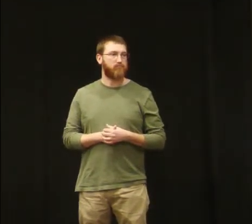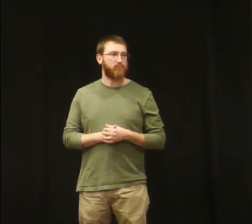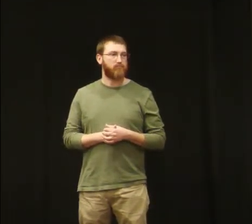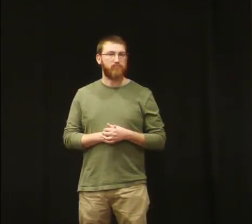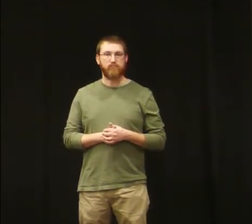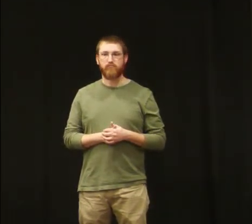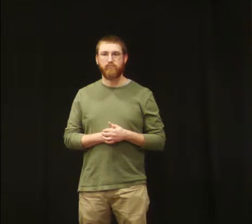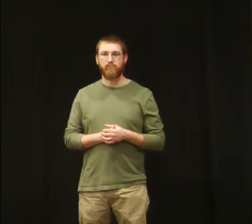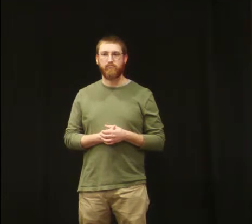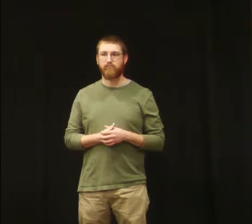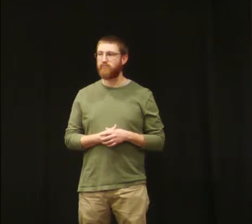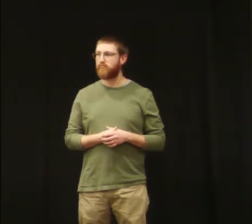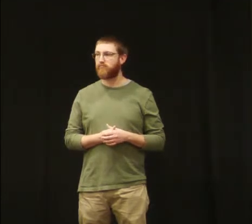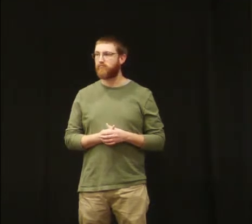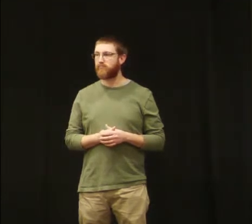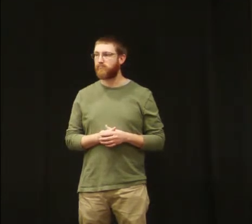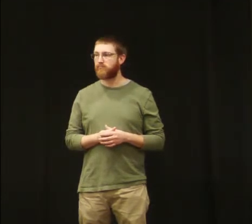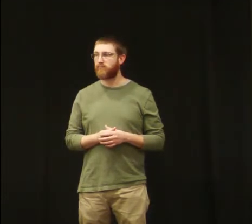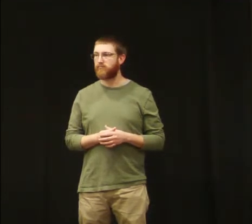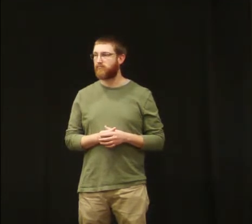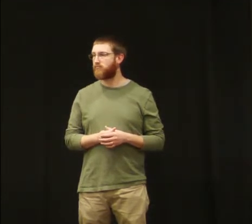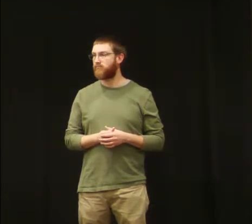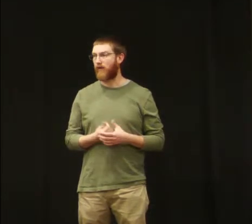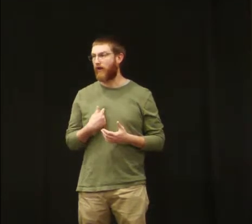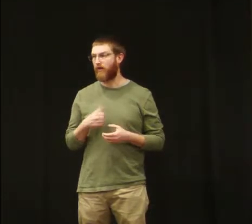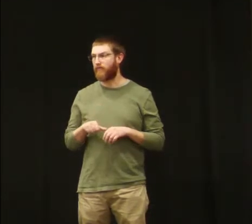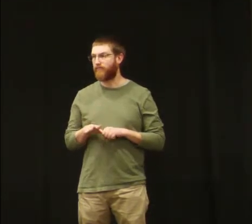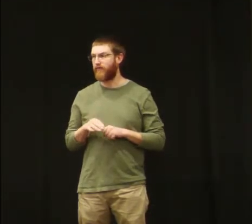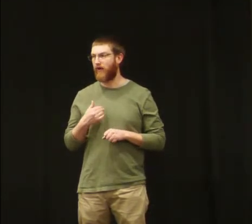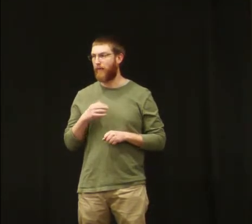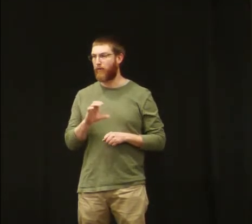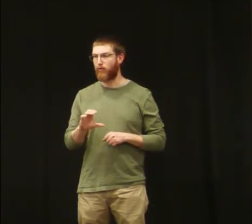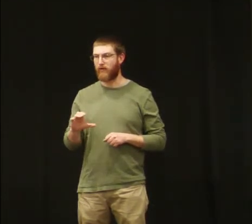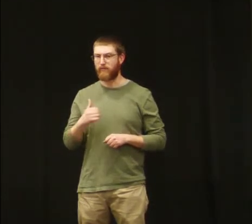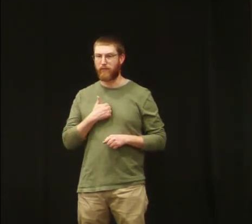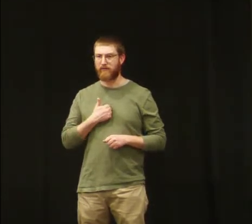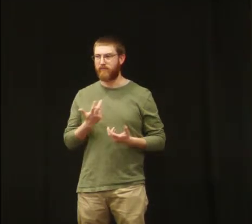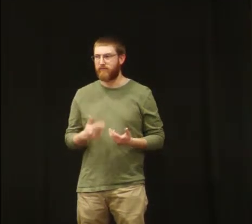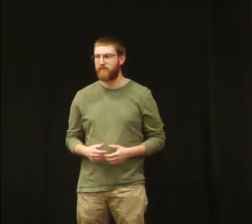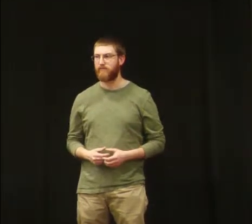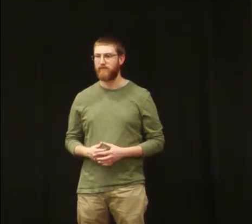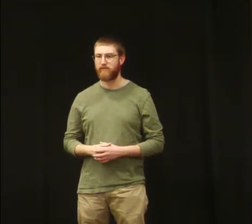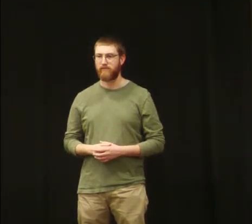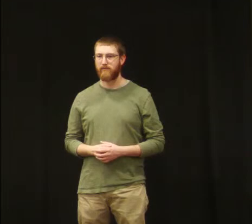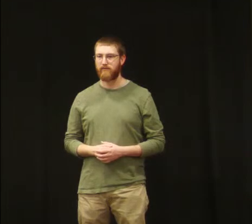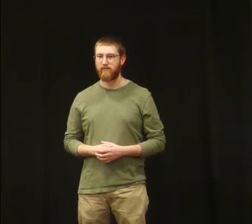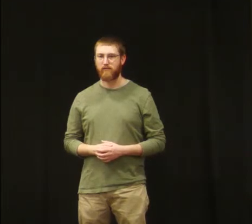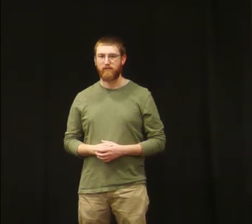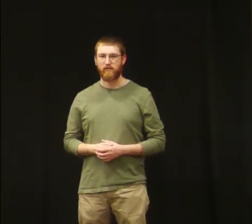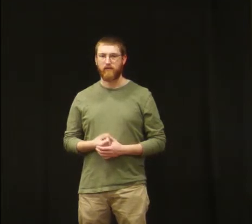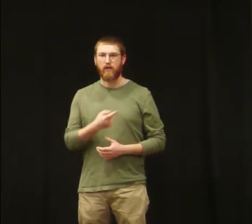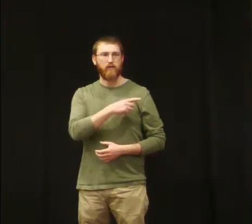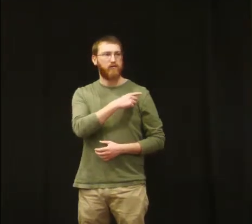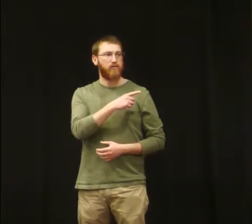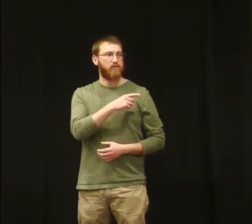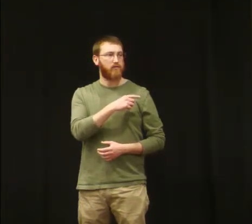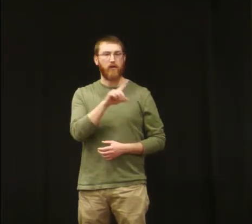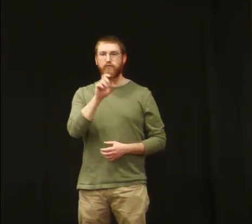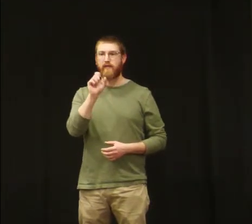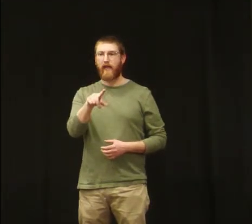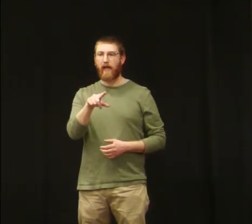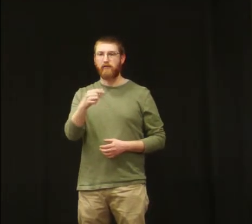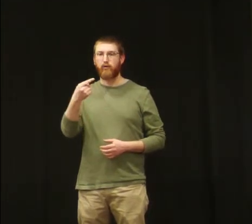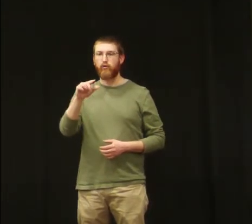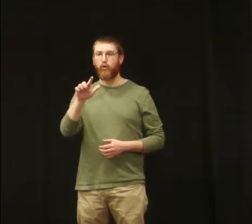use that already? All right, so, person asked. All right, so all you have to do is at